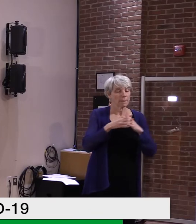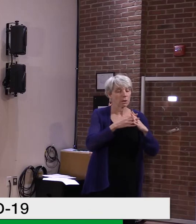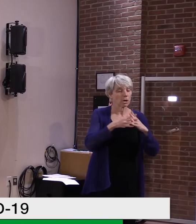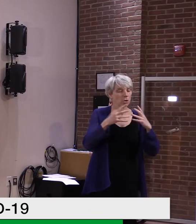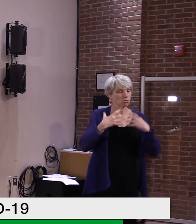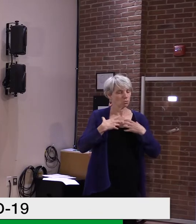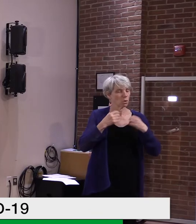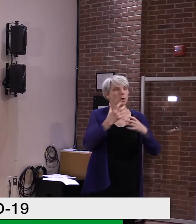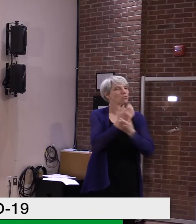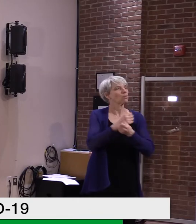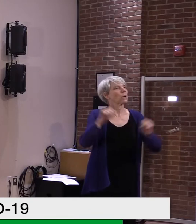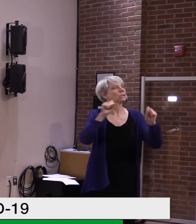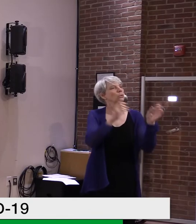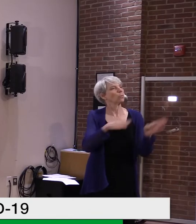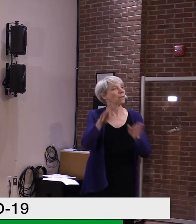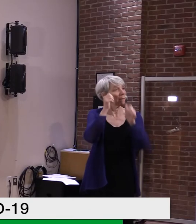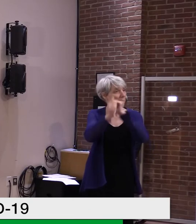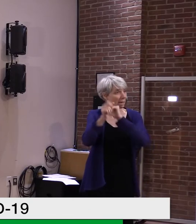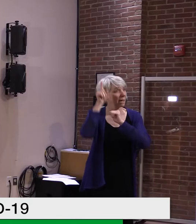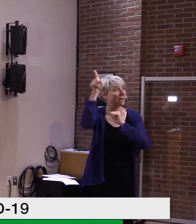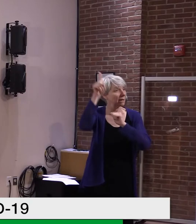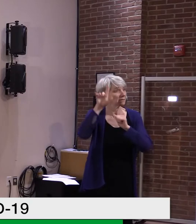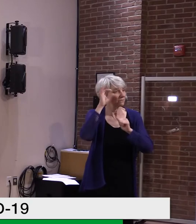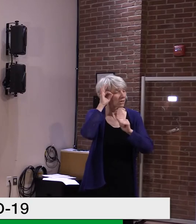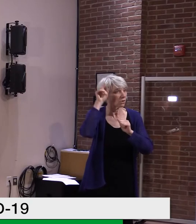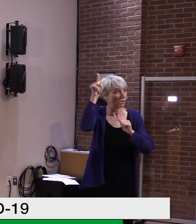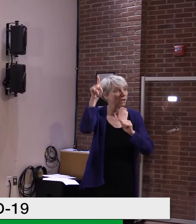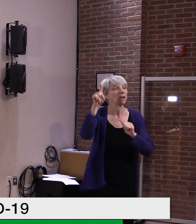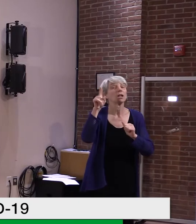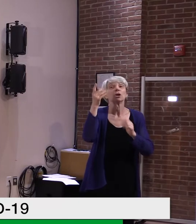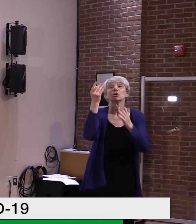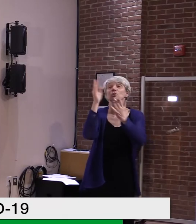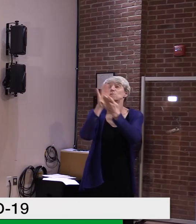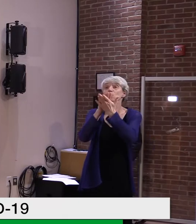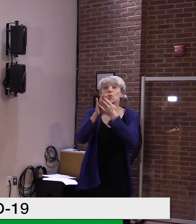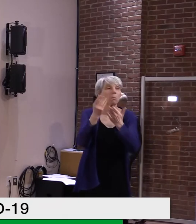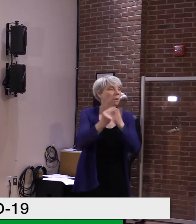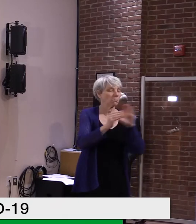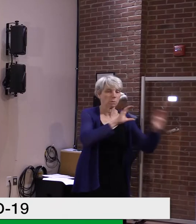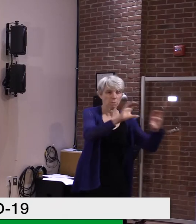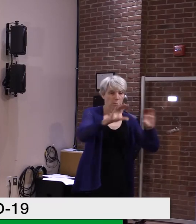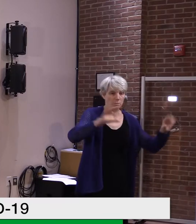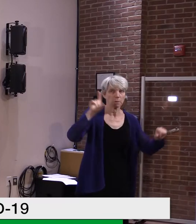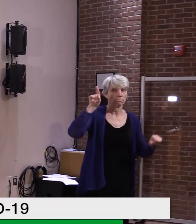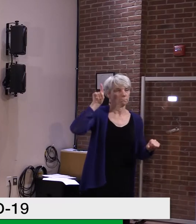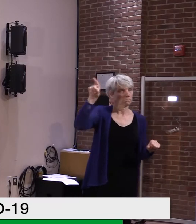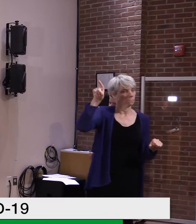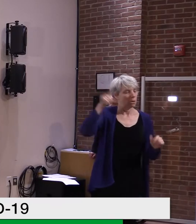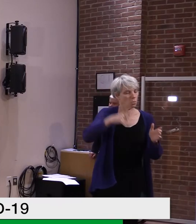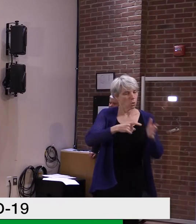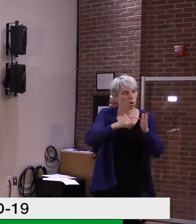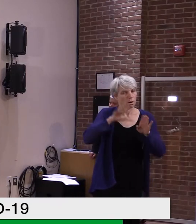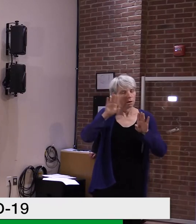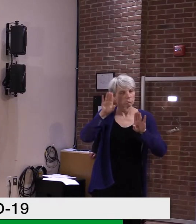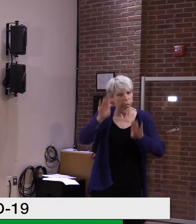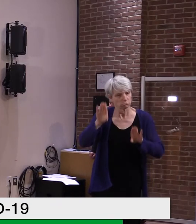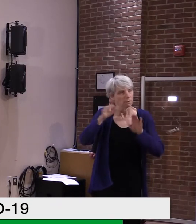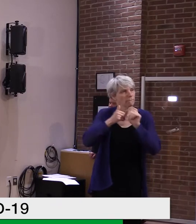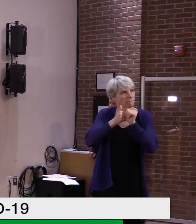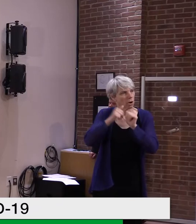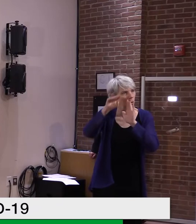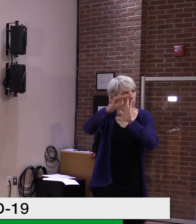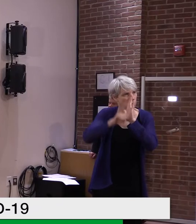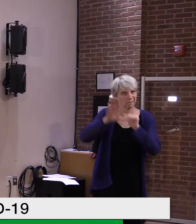and school districts received another tranche of federal funding, they attached a new federal planning requirement with those